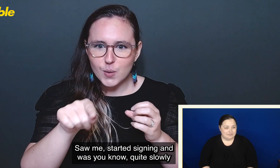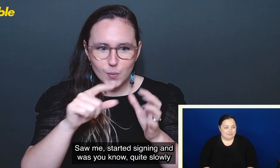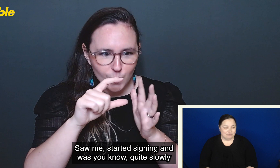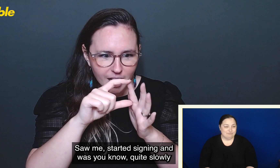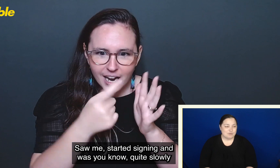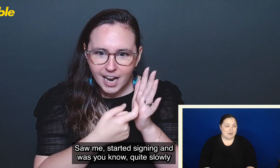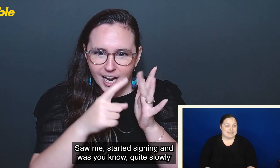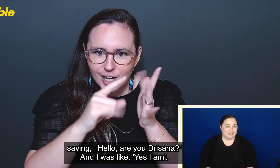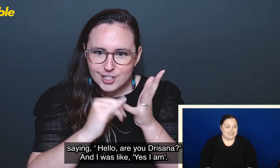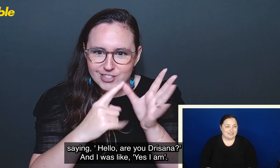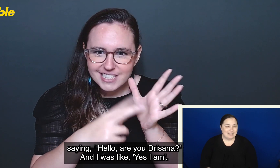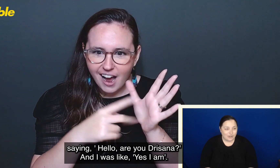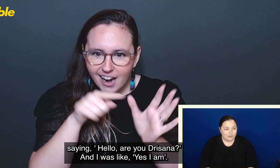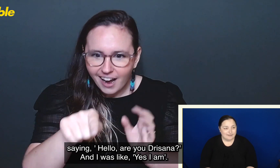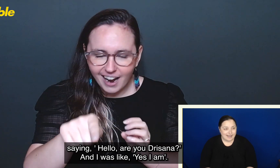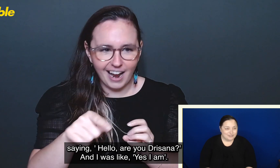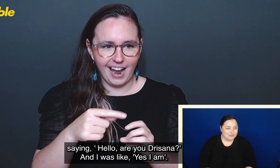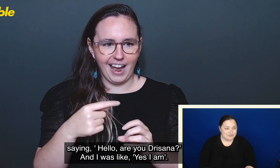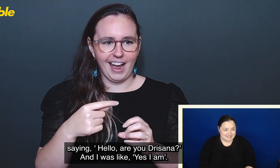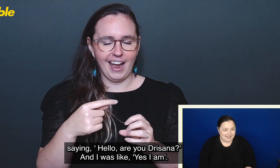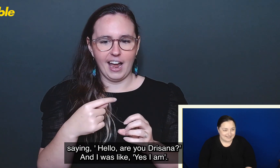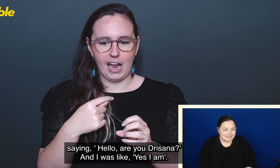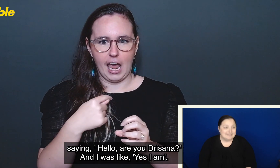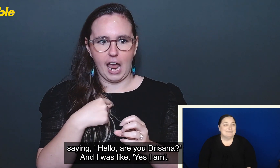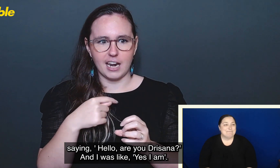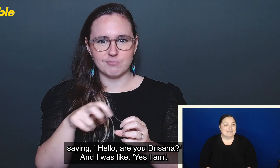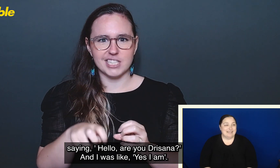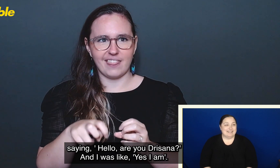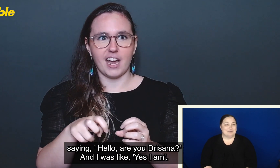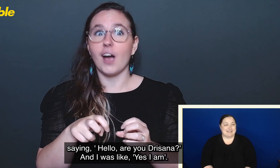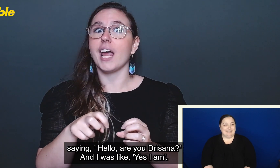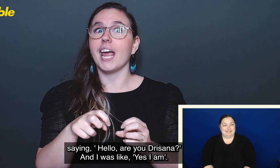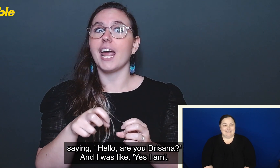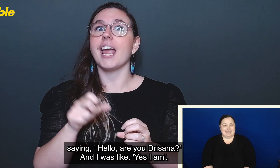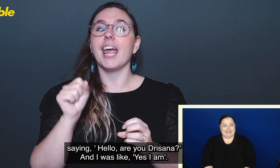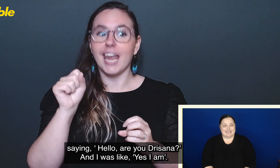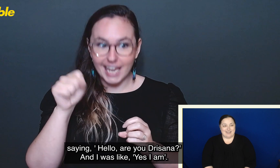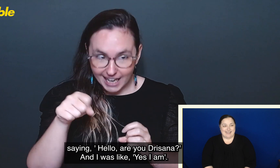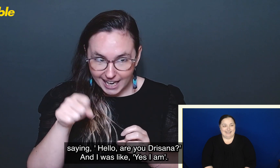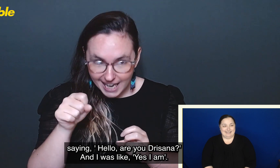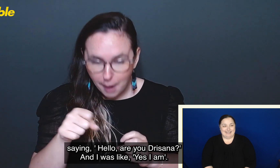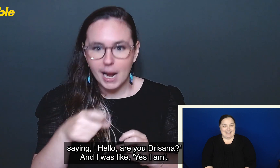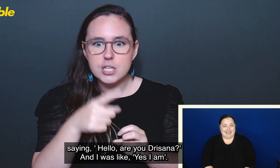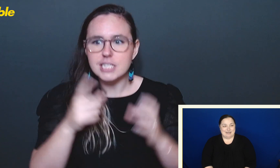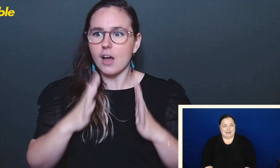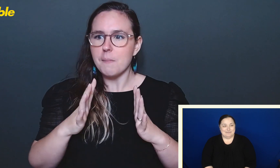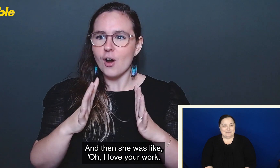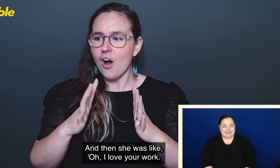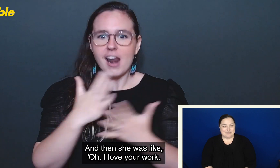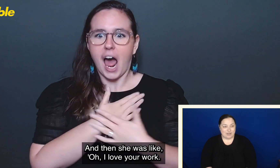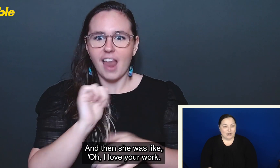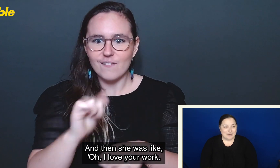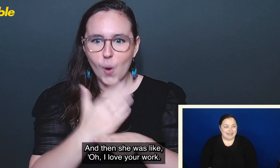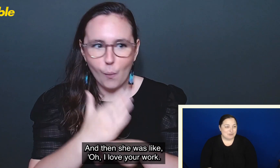sort of, quite slowly saying, hello, are you Drisana? And I was like, yes, I am. And